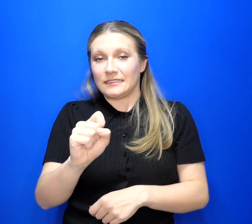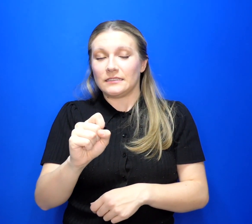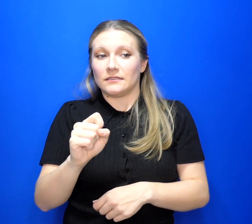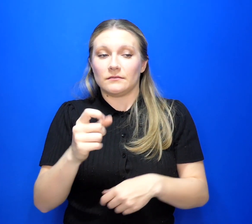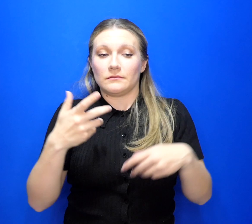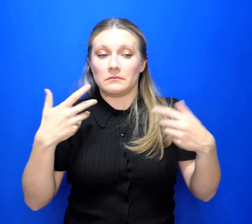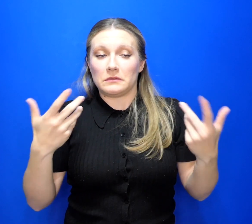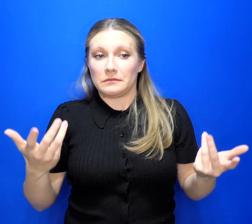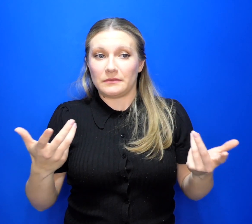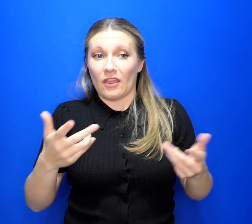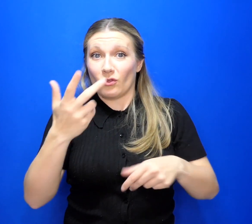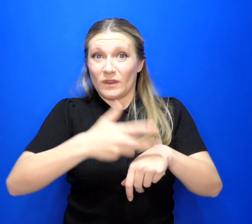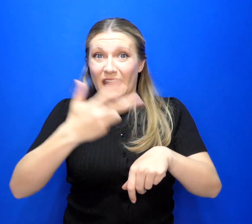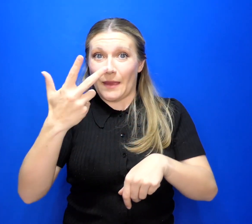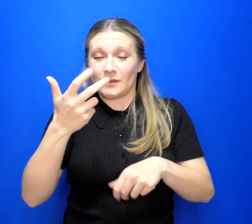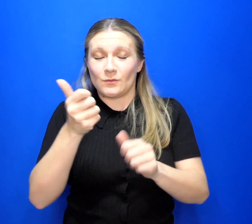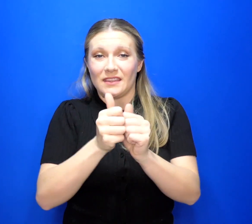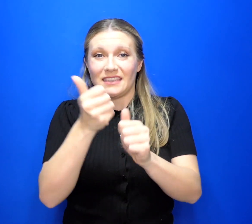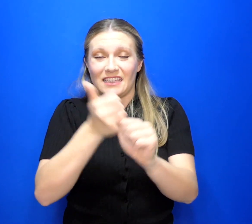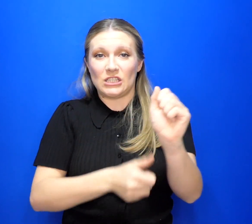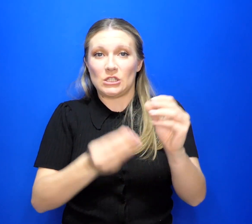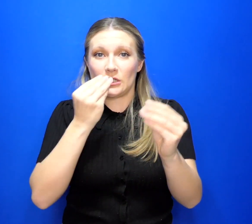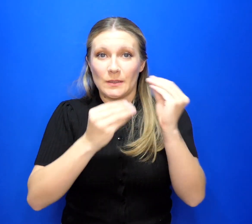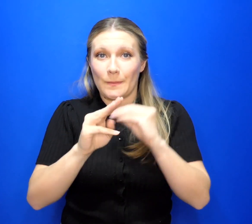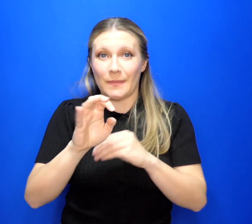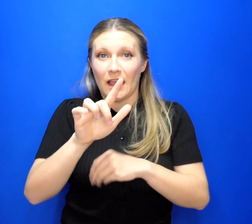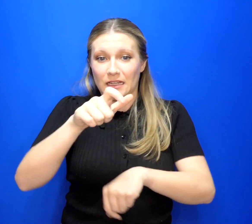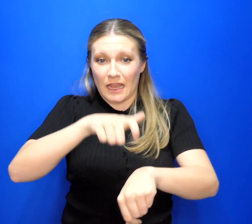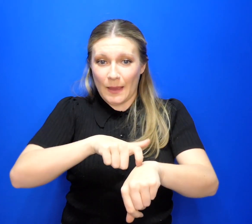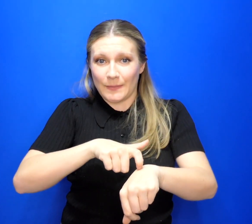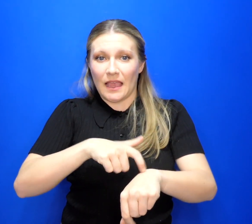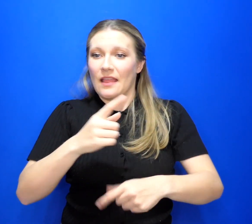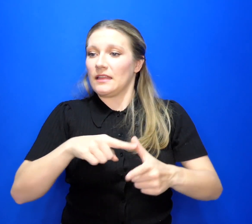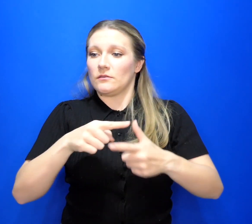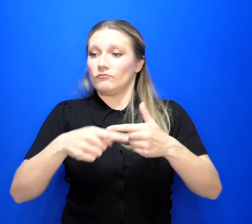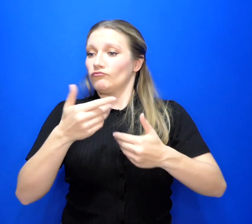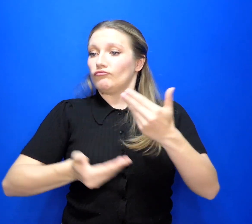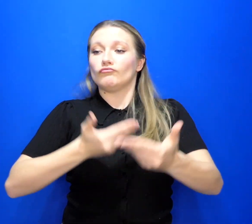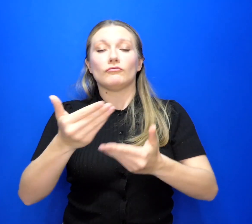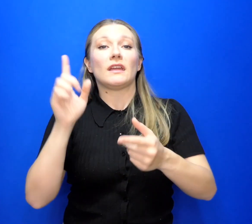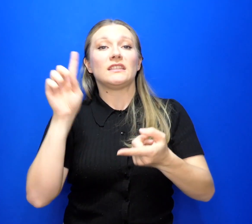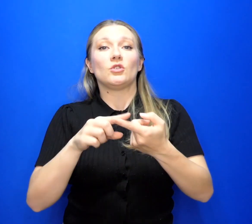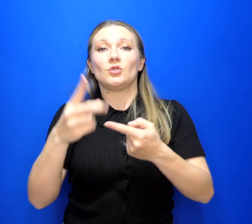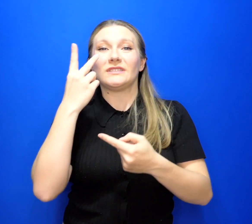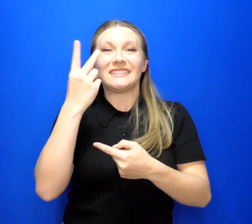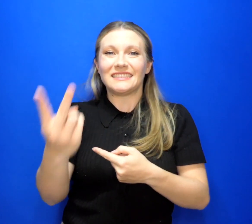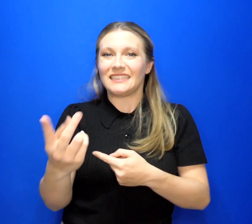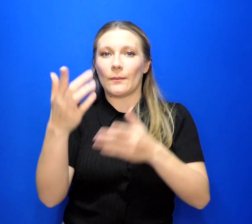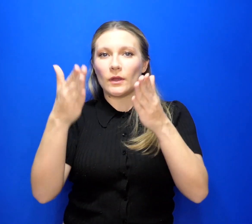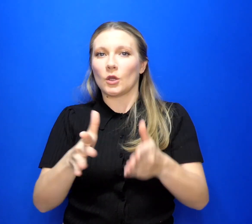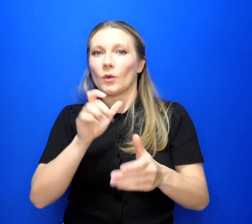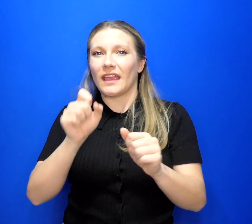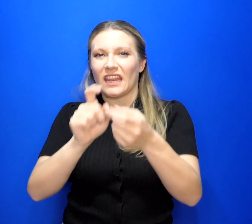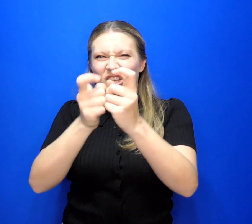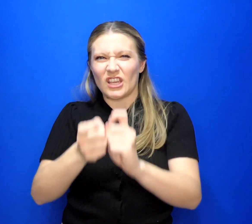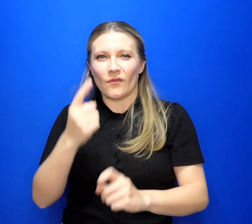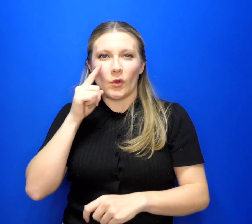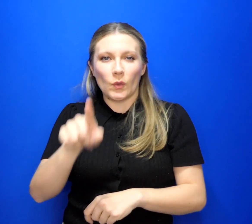with each meal time, and go about your business until you actually see an educator or somebody who can help adjust this for you.